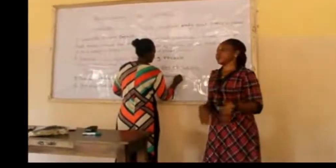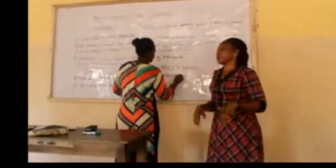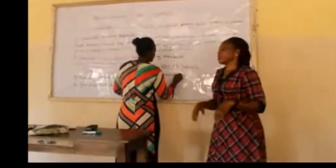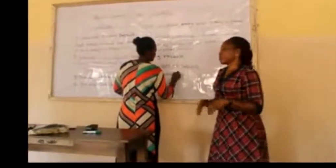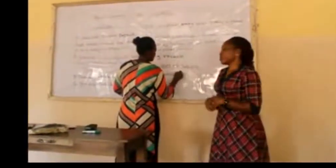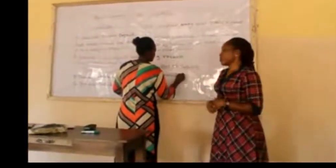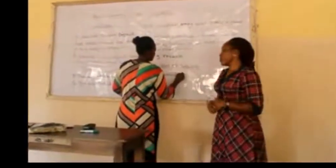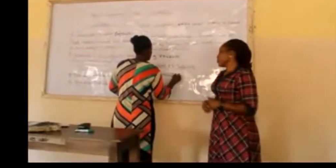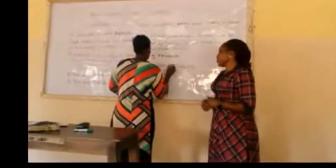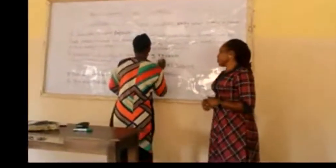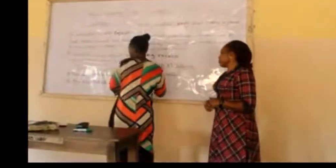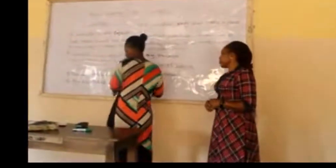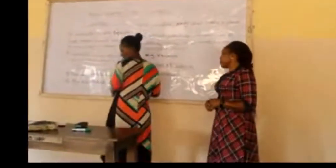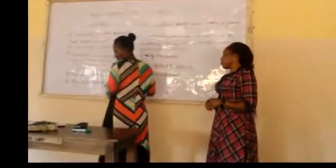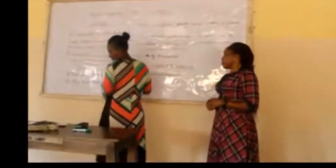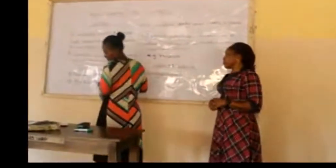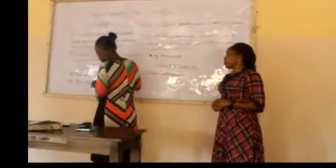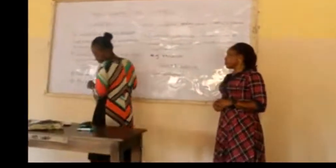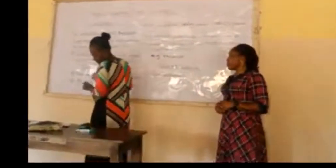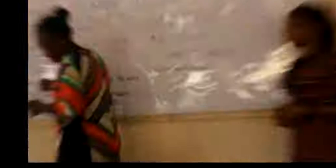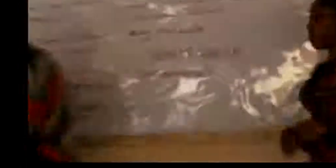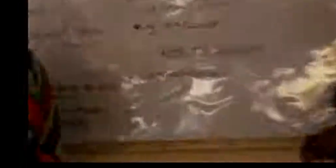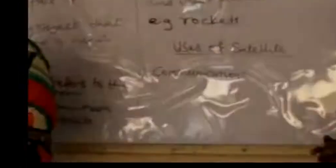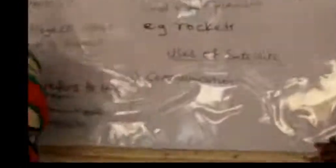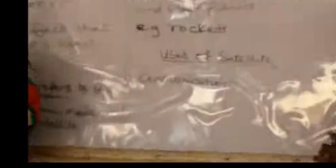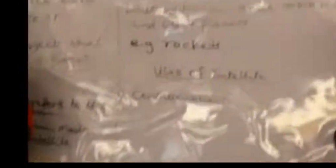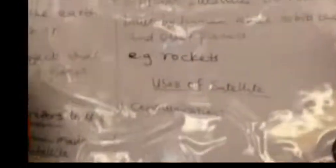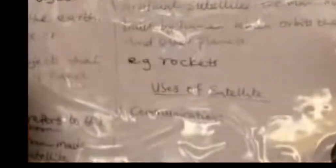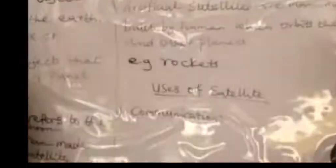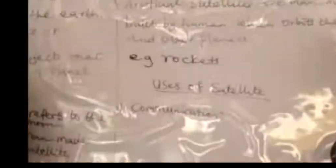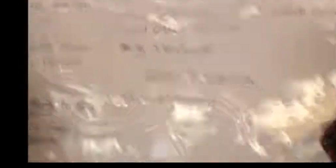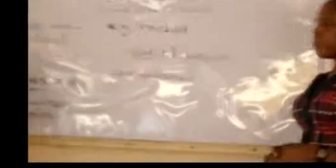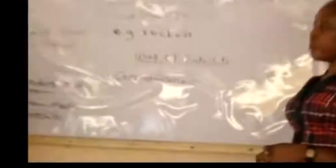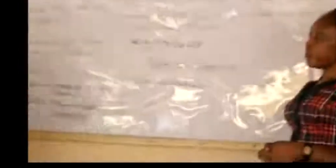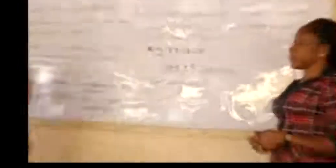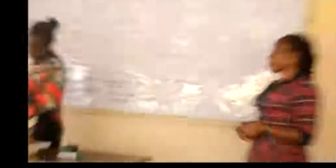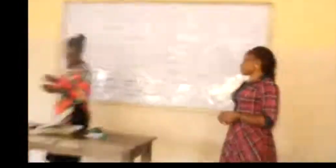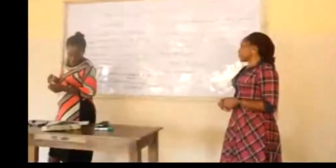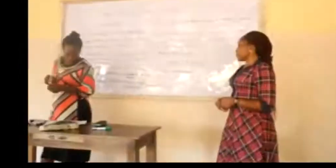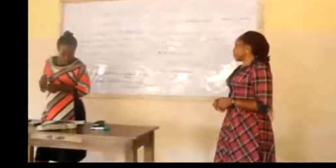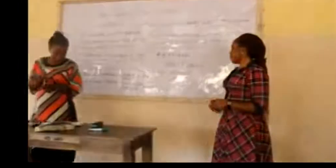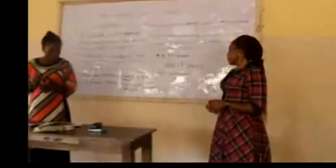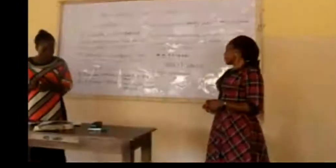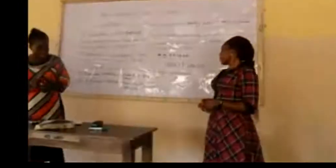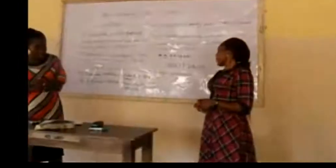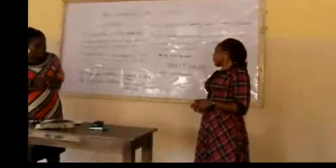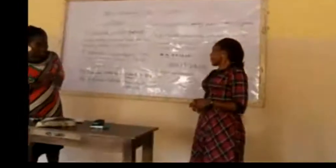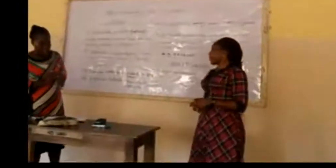Artificial satellites